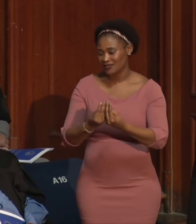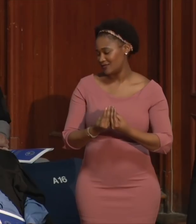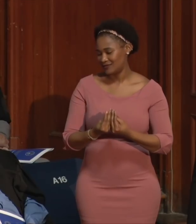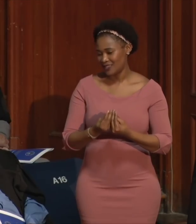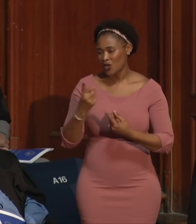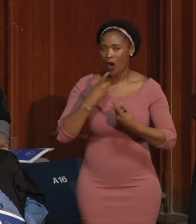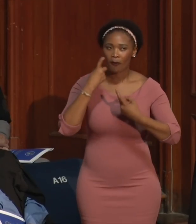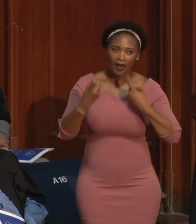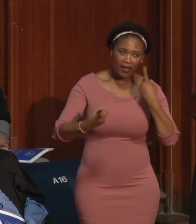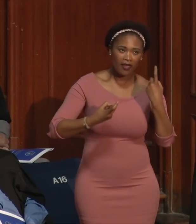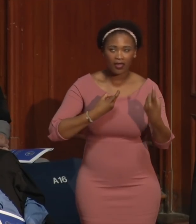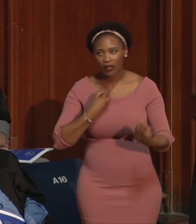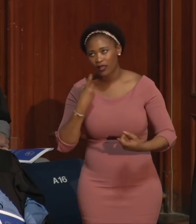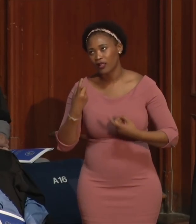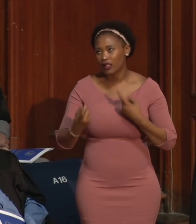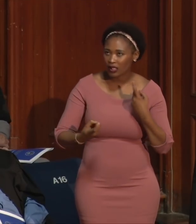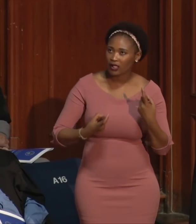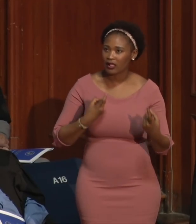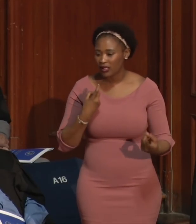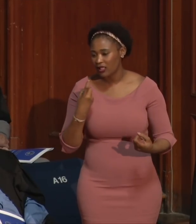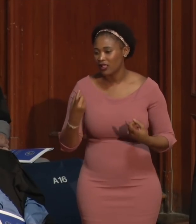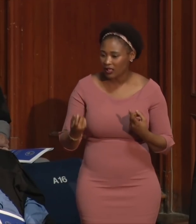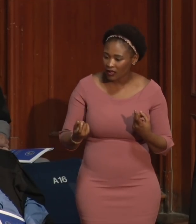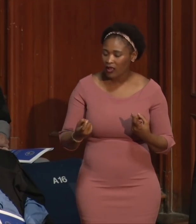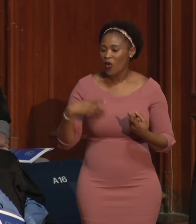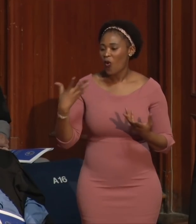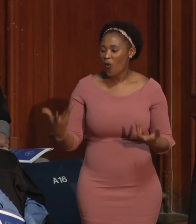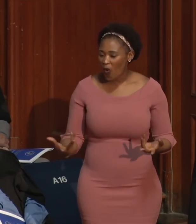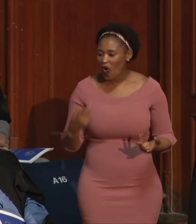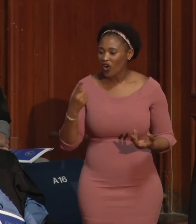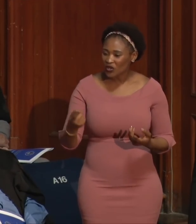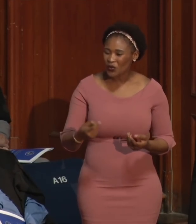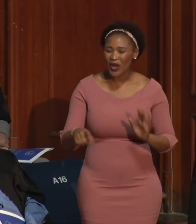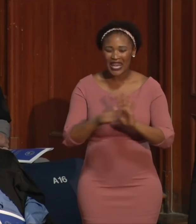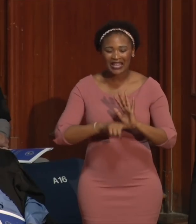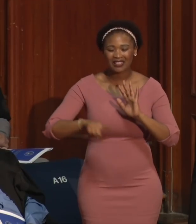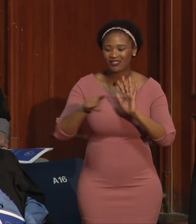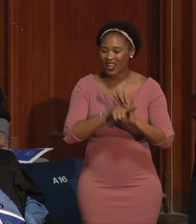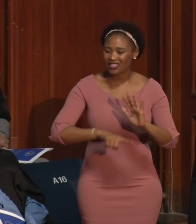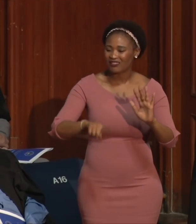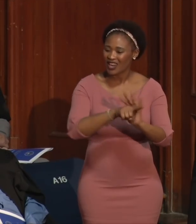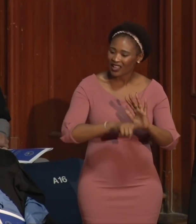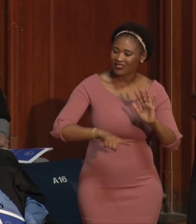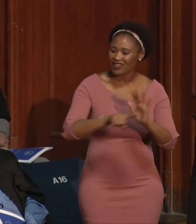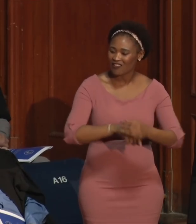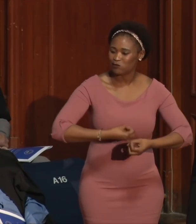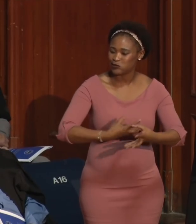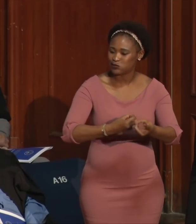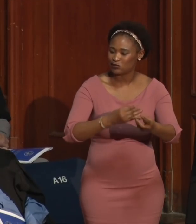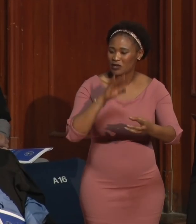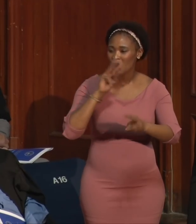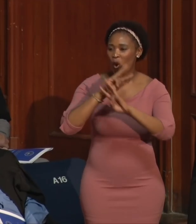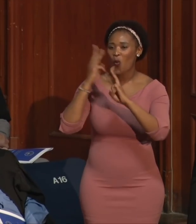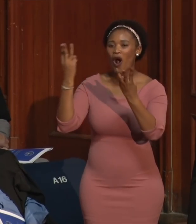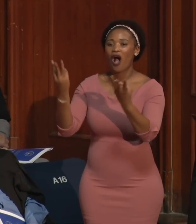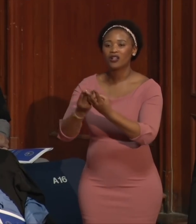complain enough, that if you express enough negativity about life, that the heavens will open and your life will switch into greatness, because you